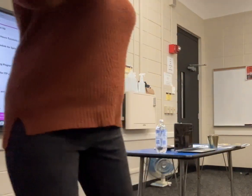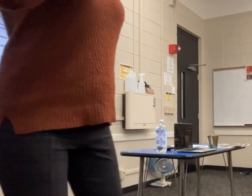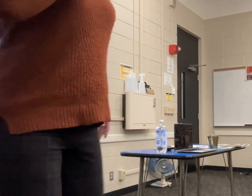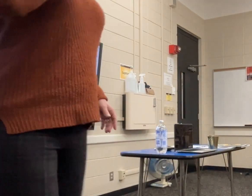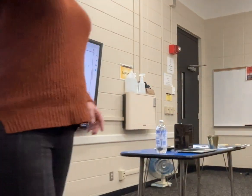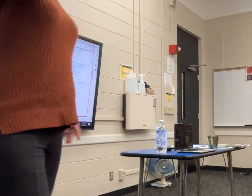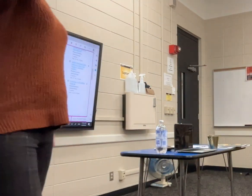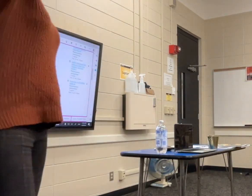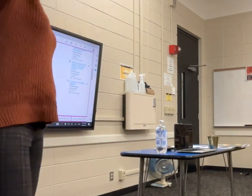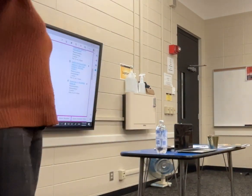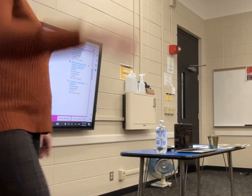Just like Missy.